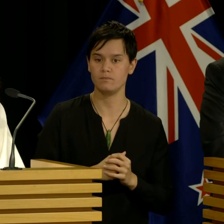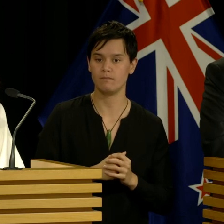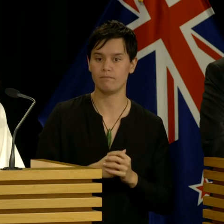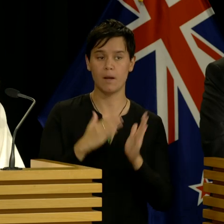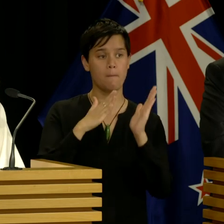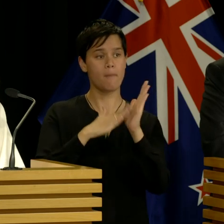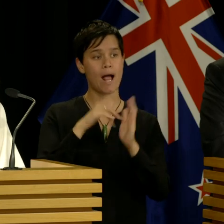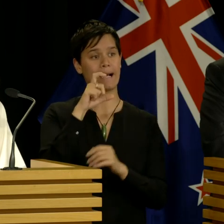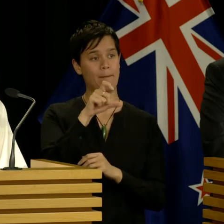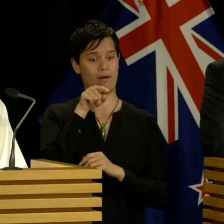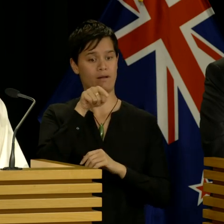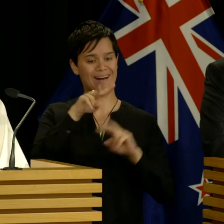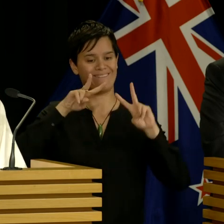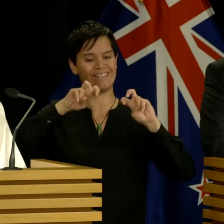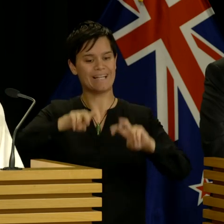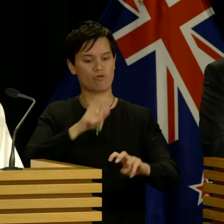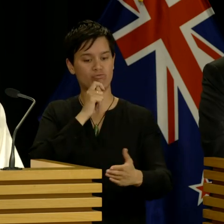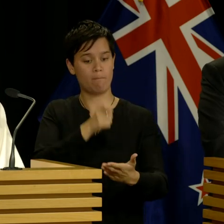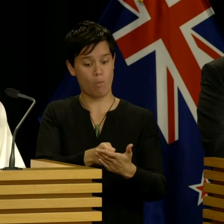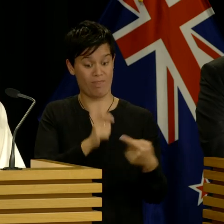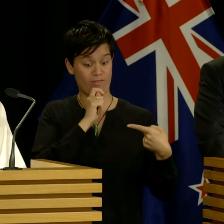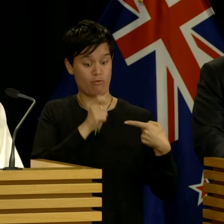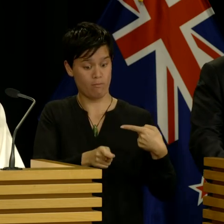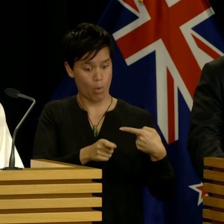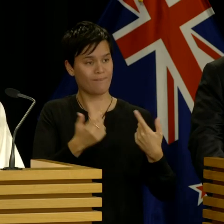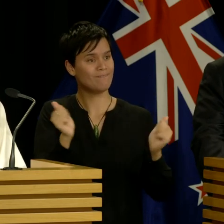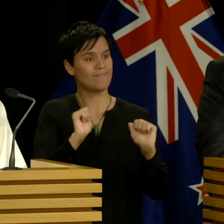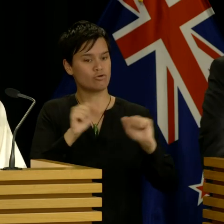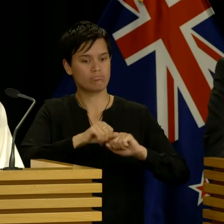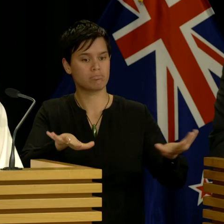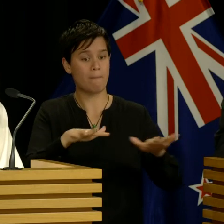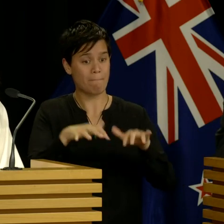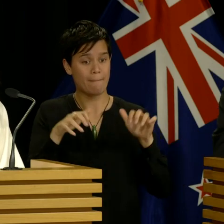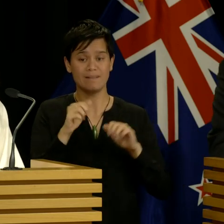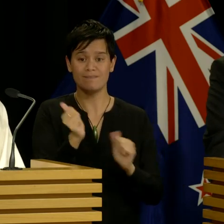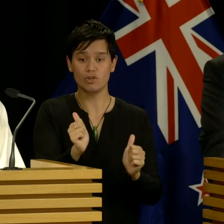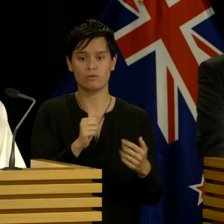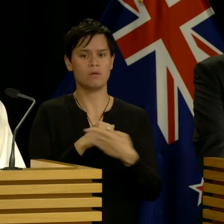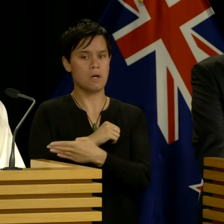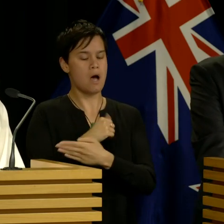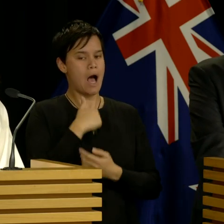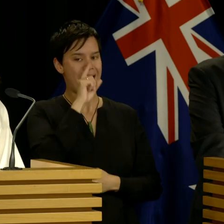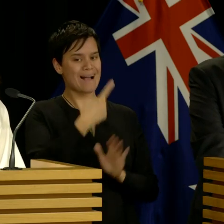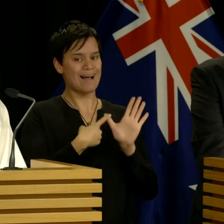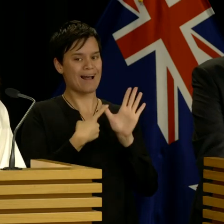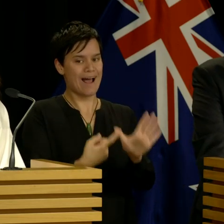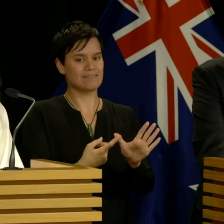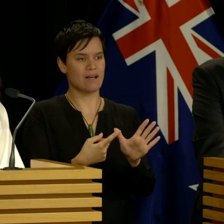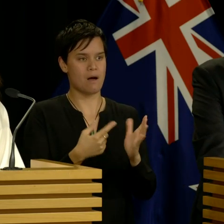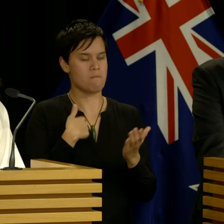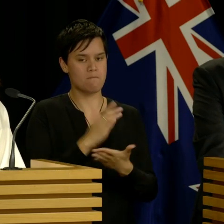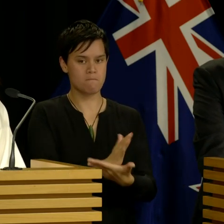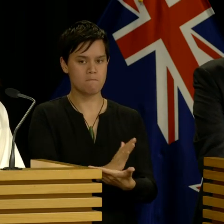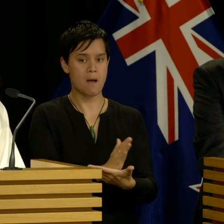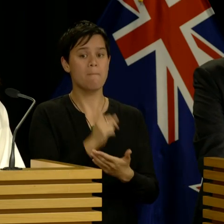Mike Clement be made public? I can't answer that, but what I can say is it had absolutely no bearing, and I continue to maintain